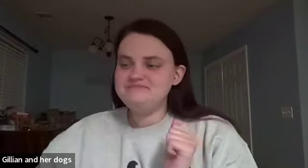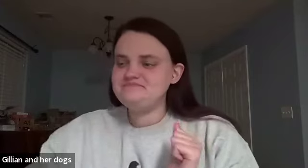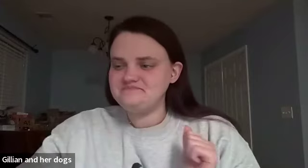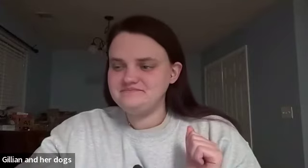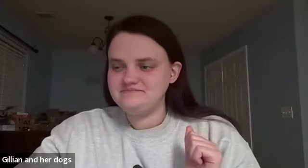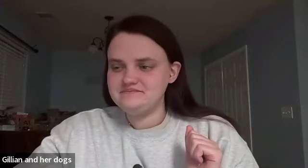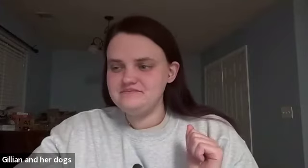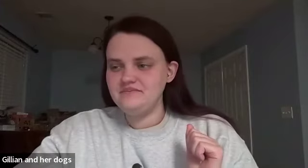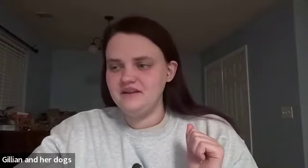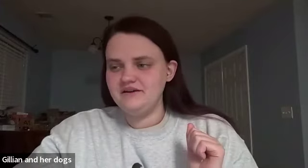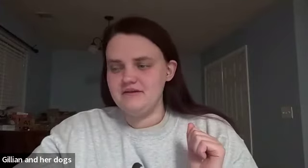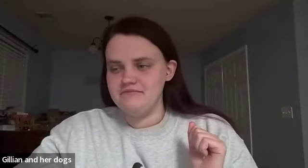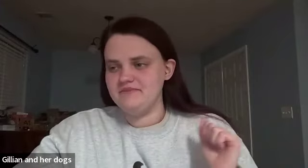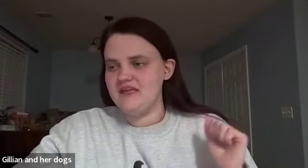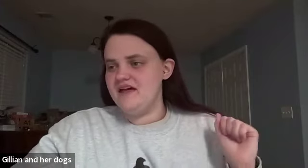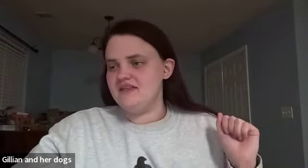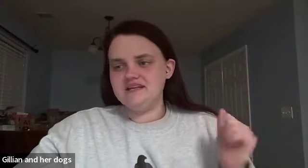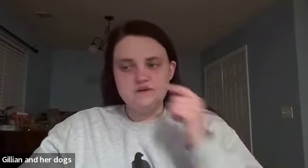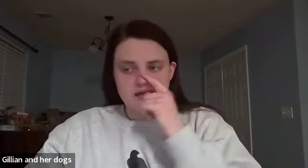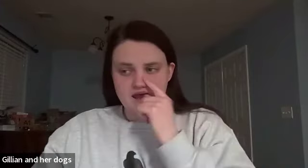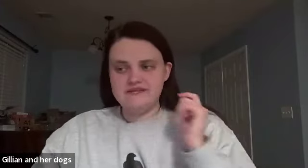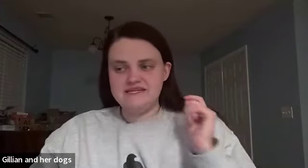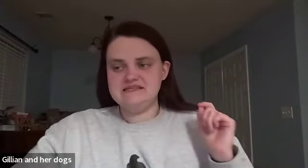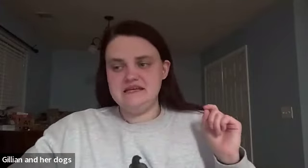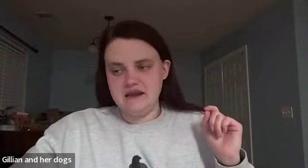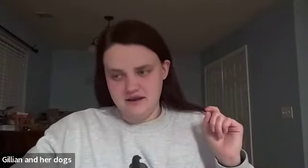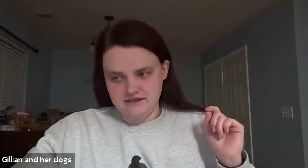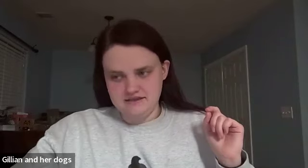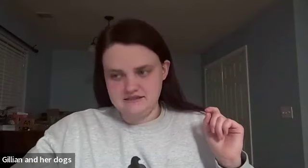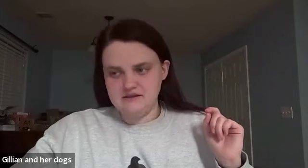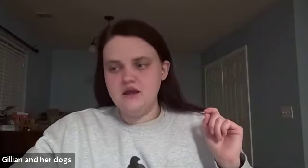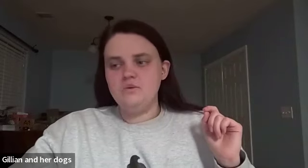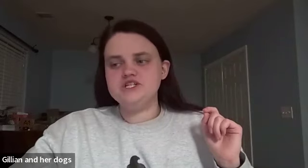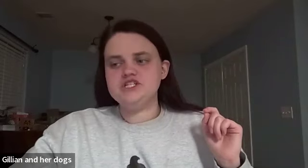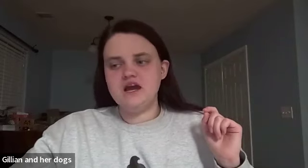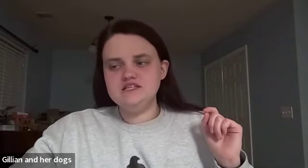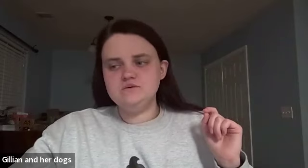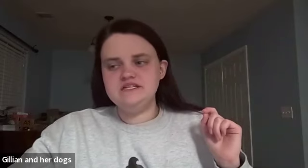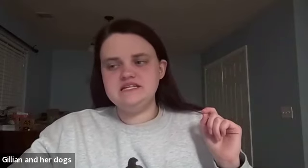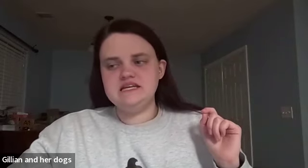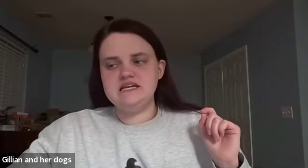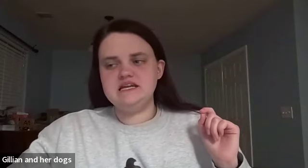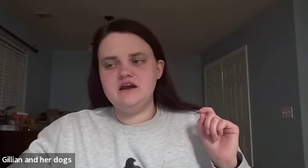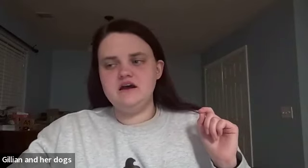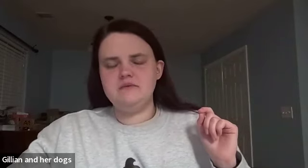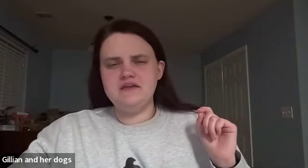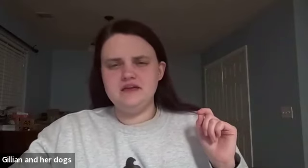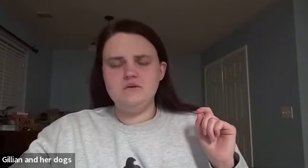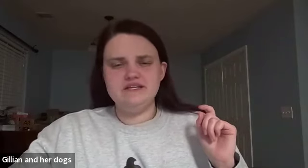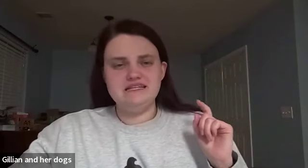tidbit. Okay. The next one we have is nice, which nice we did, I think when we did